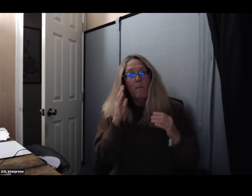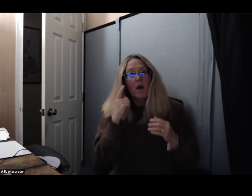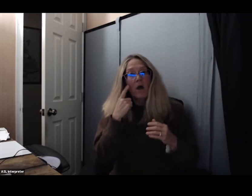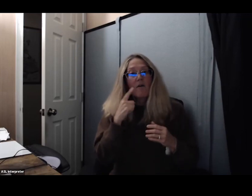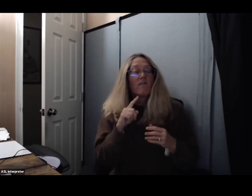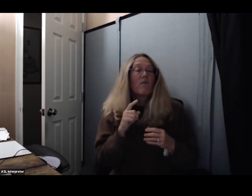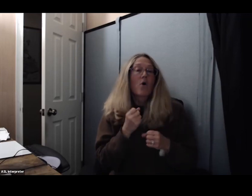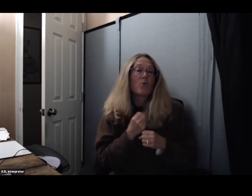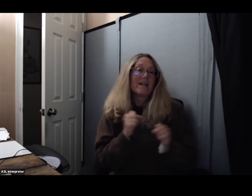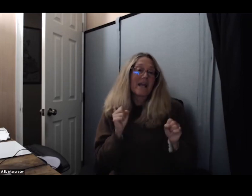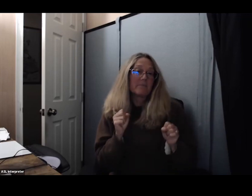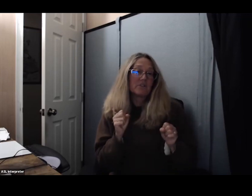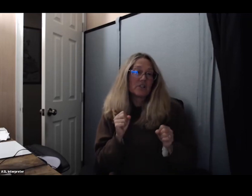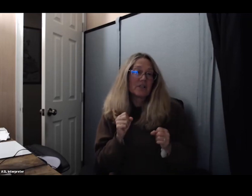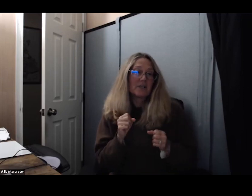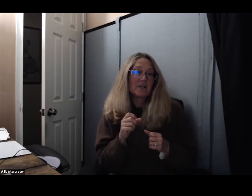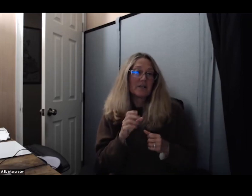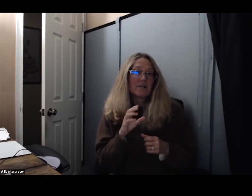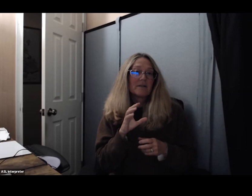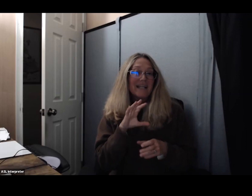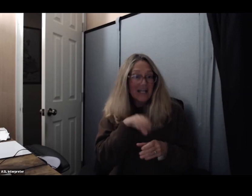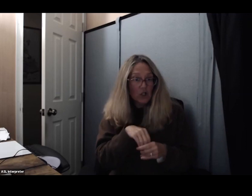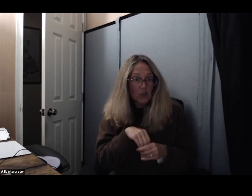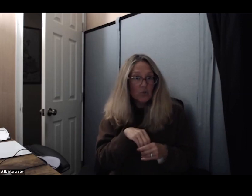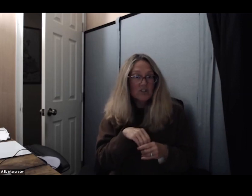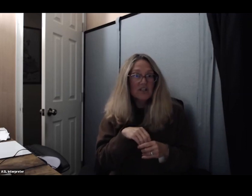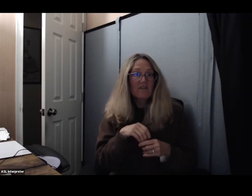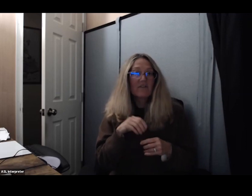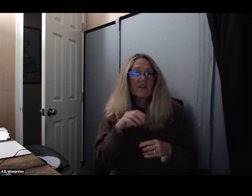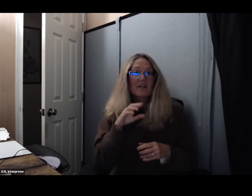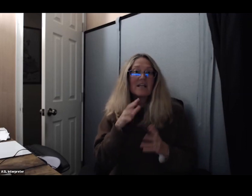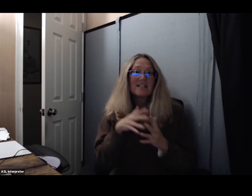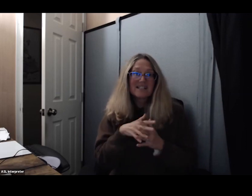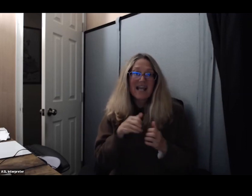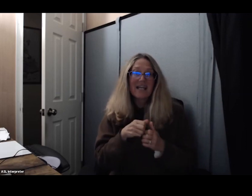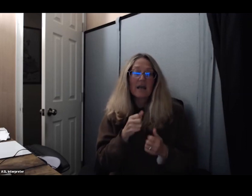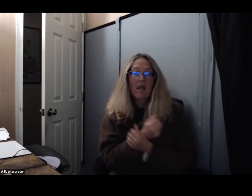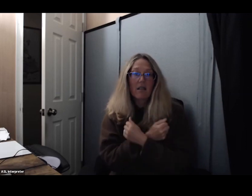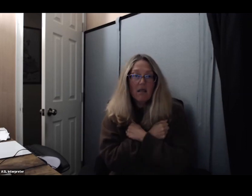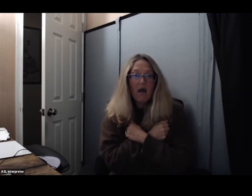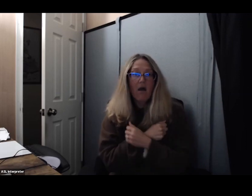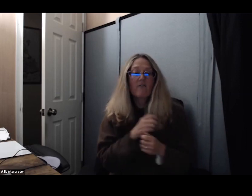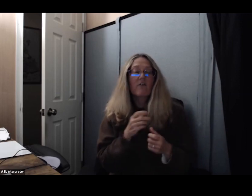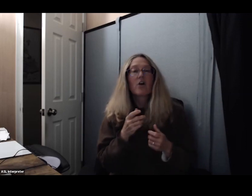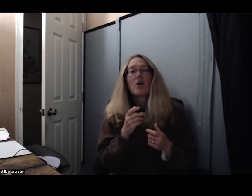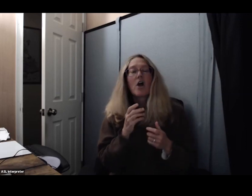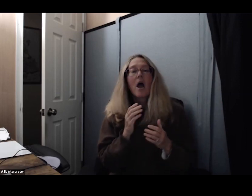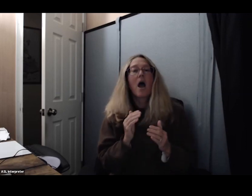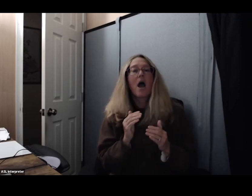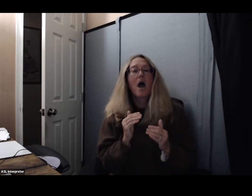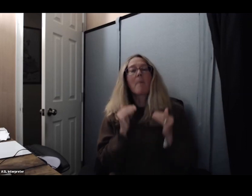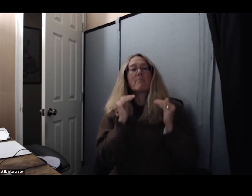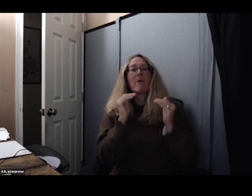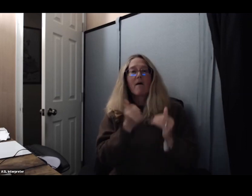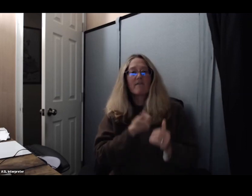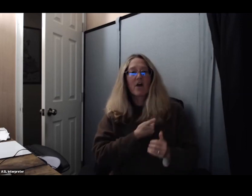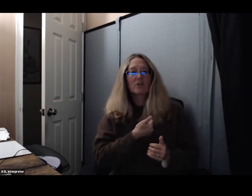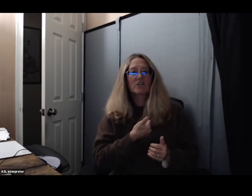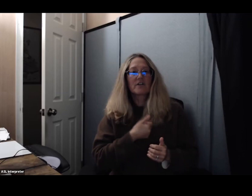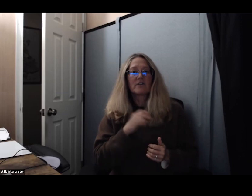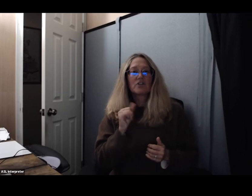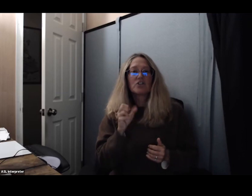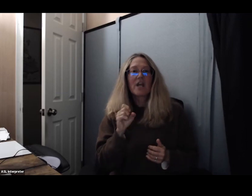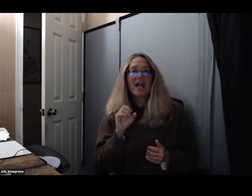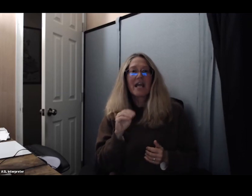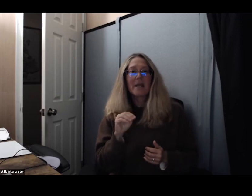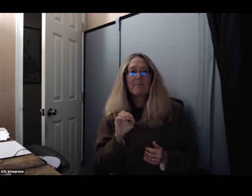cause it. Our rituals are inclusive and grounded in love of something greater than ourselves. Because as Jamie Orsick, co-president